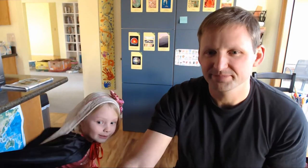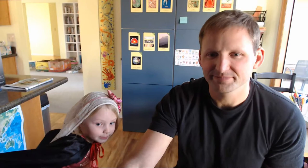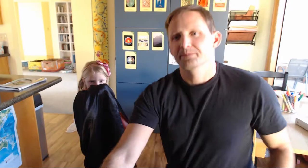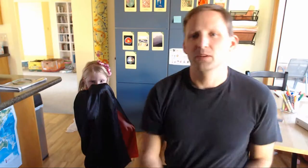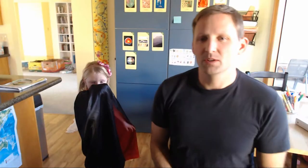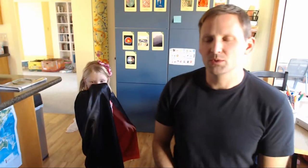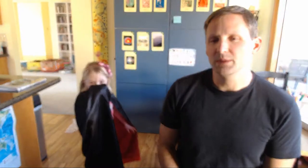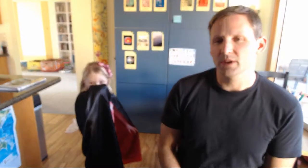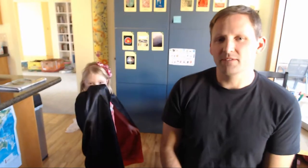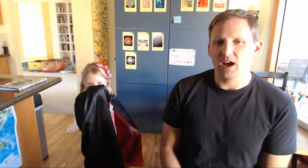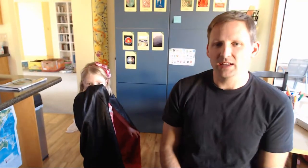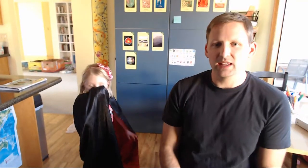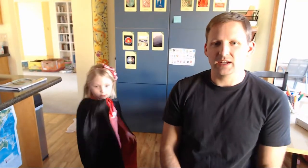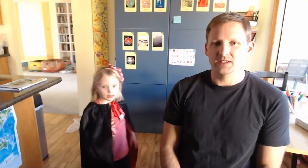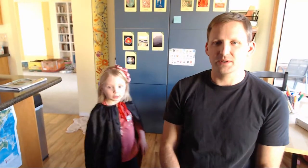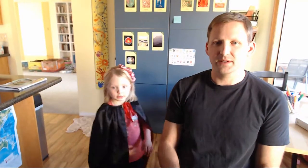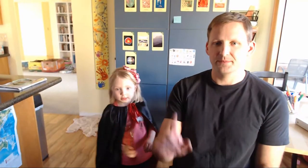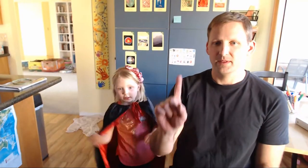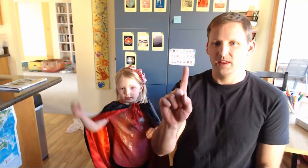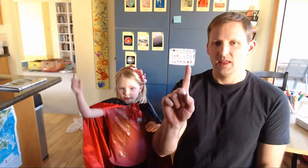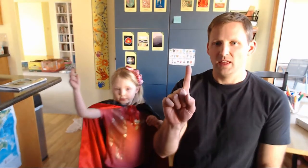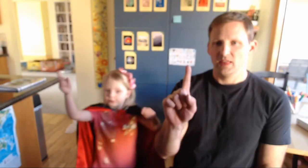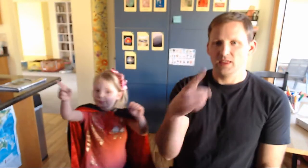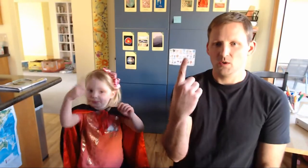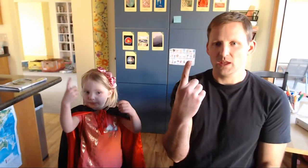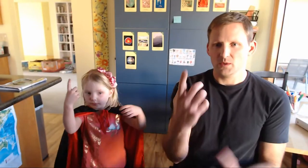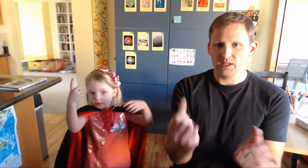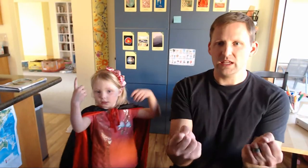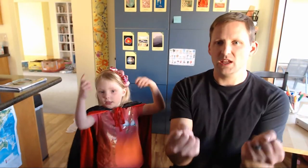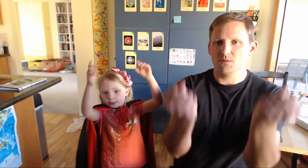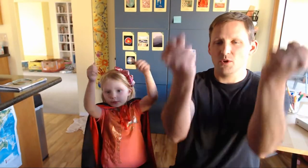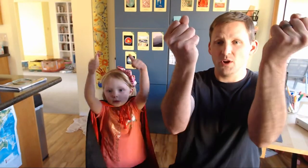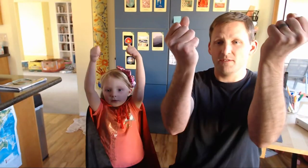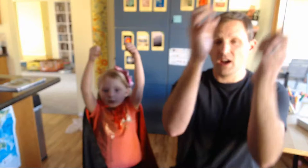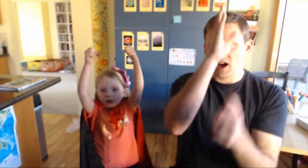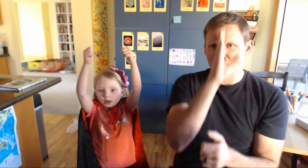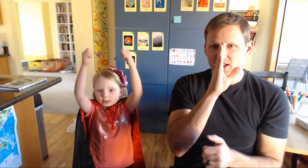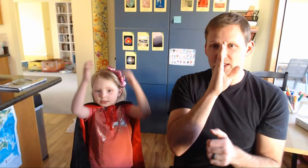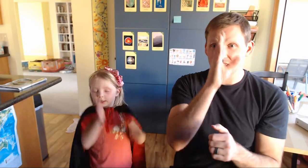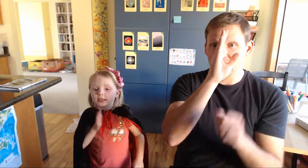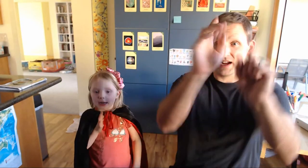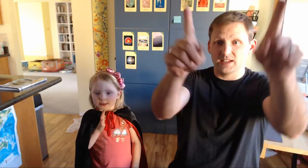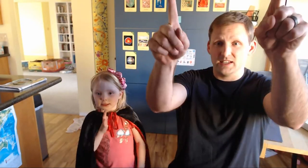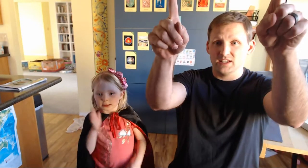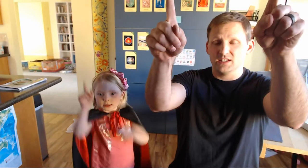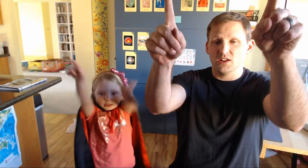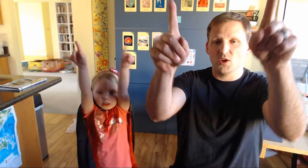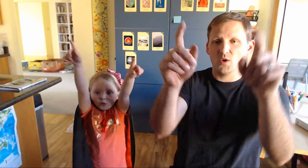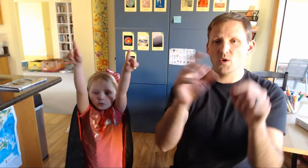Who is the Redeemer of God's elect? The only Redeemer of God's elect is the